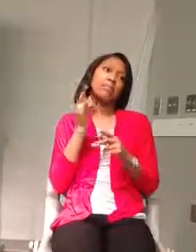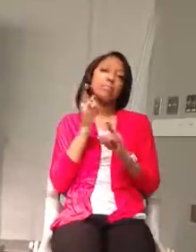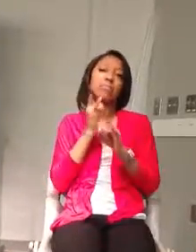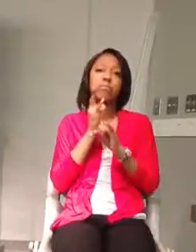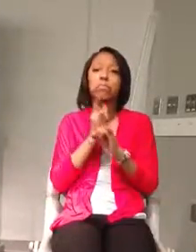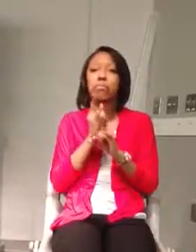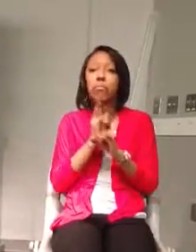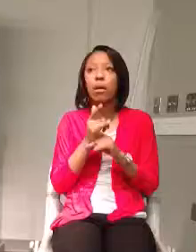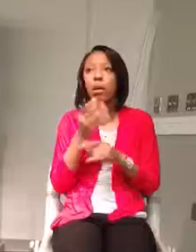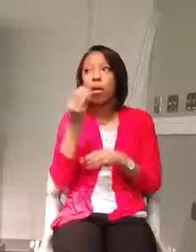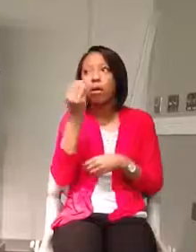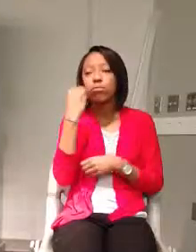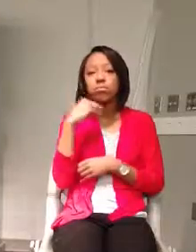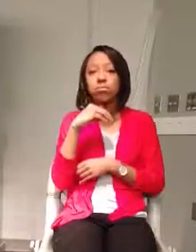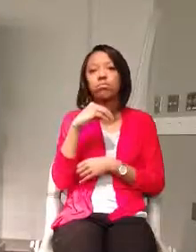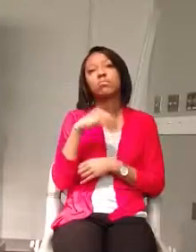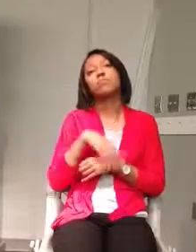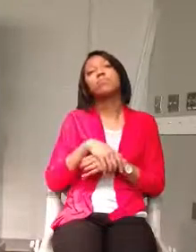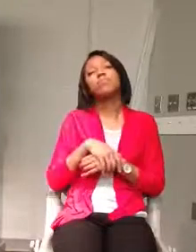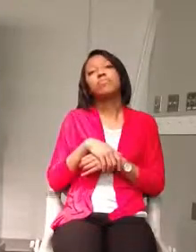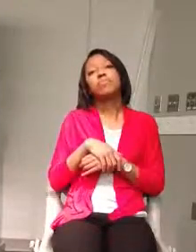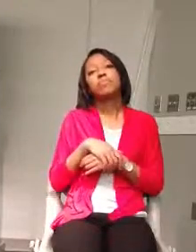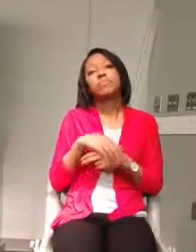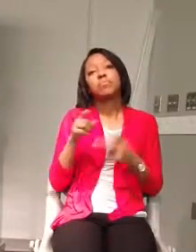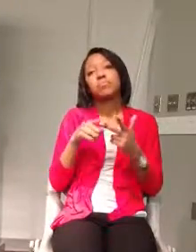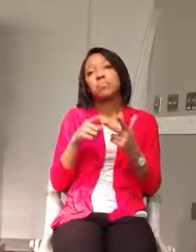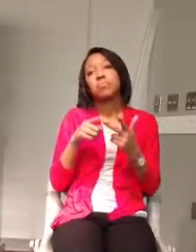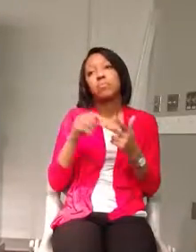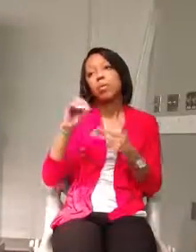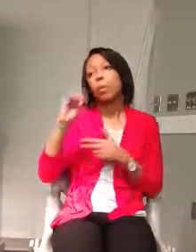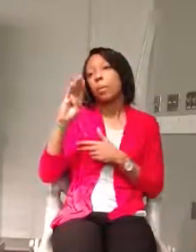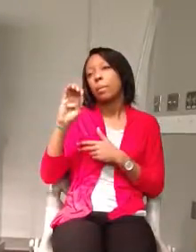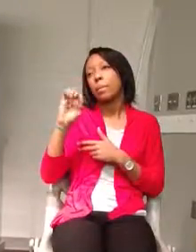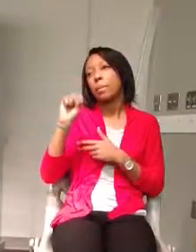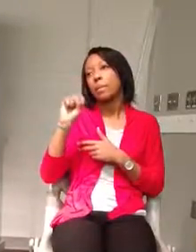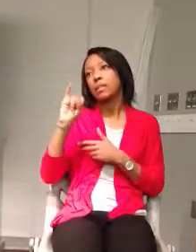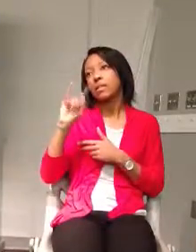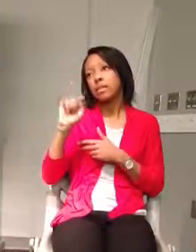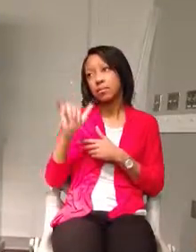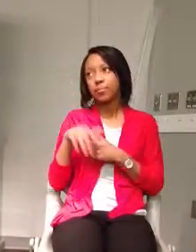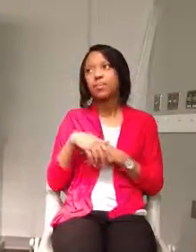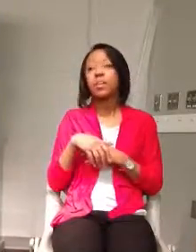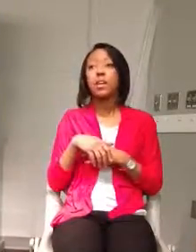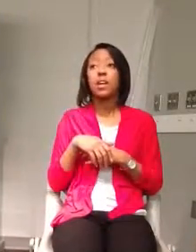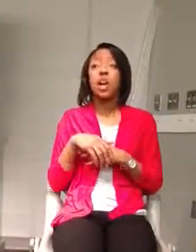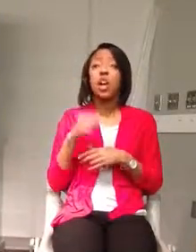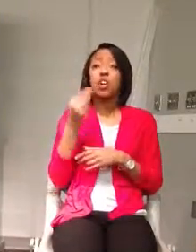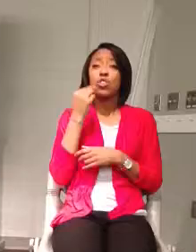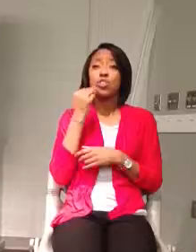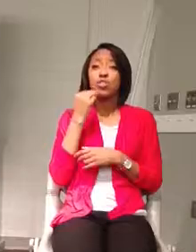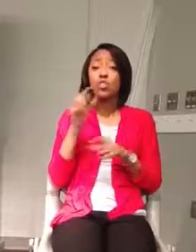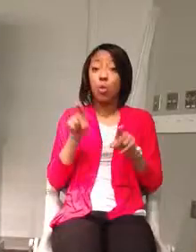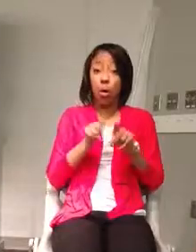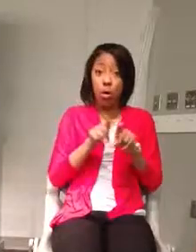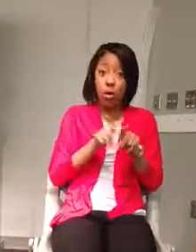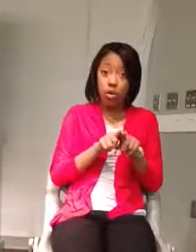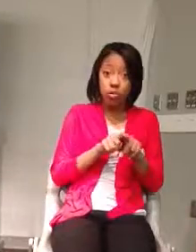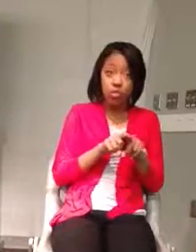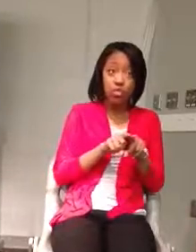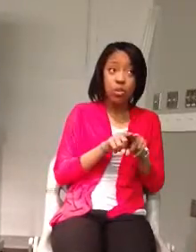about some of these in the next few slides. Nutrition is also adversely affected by the cancer